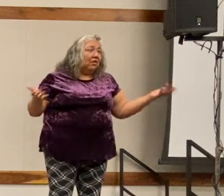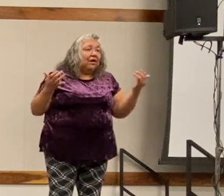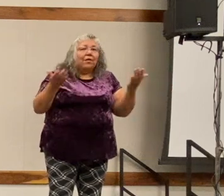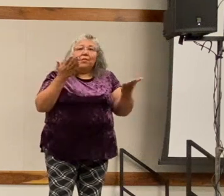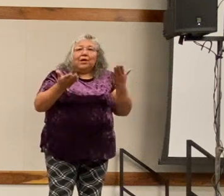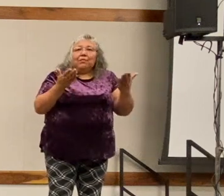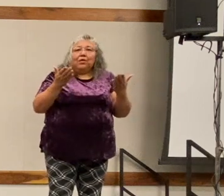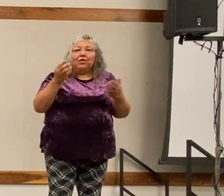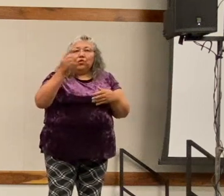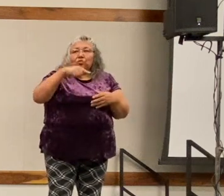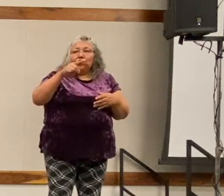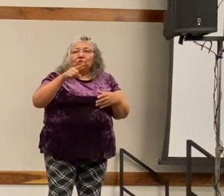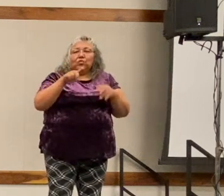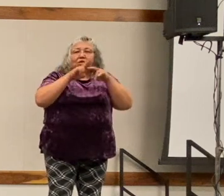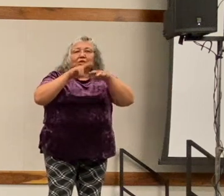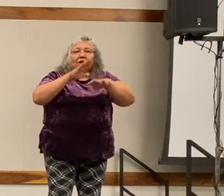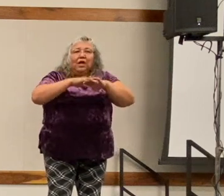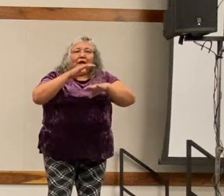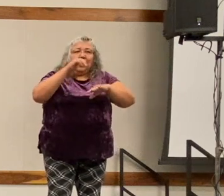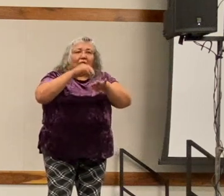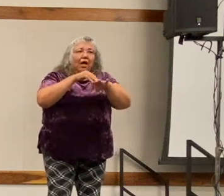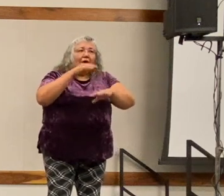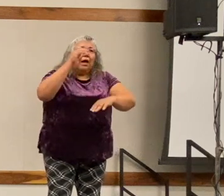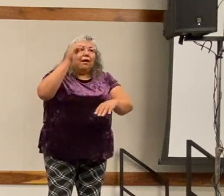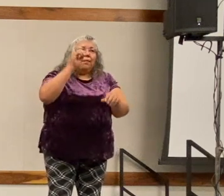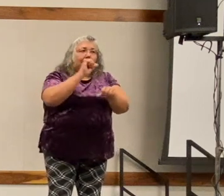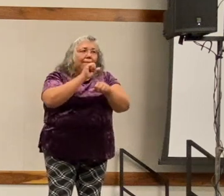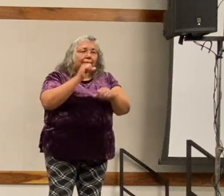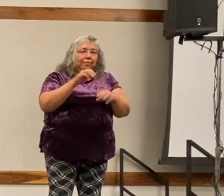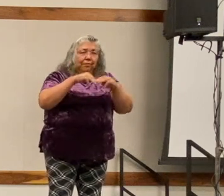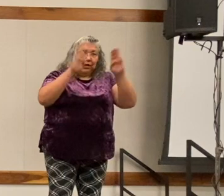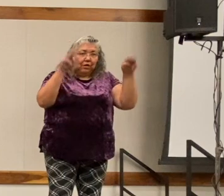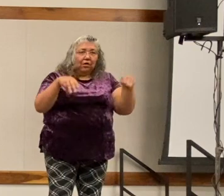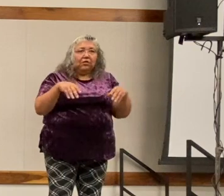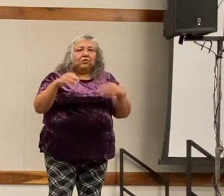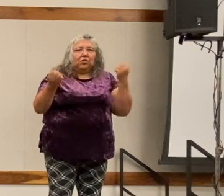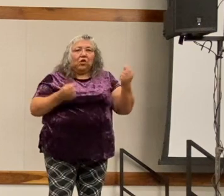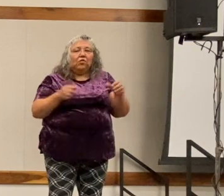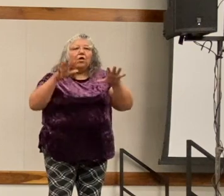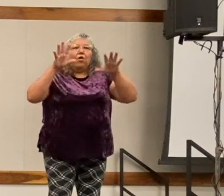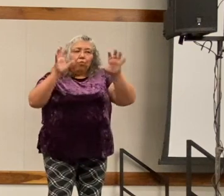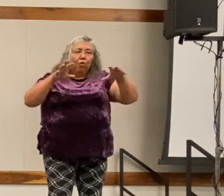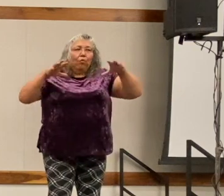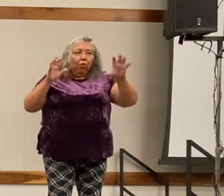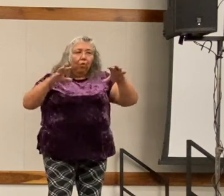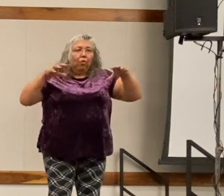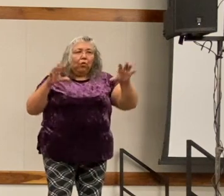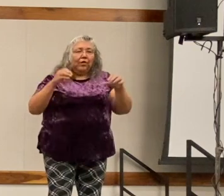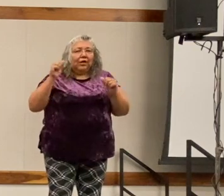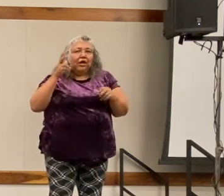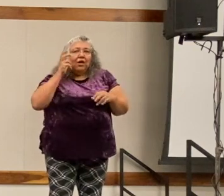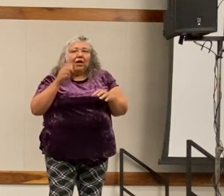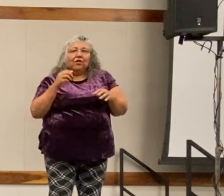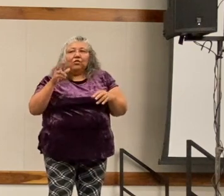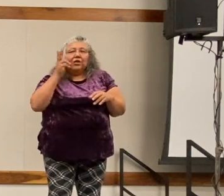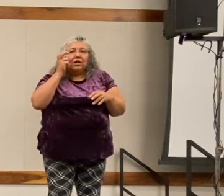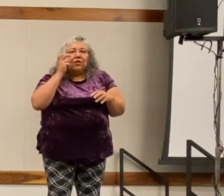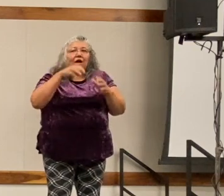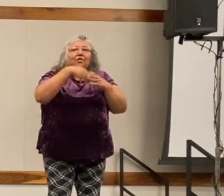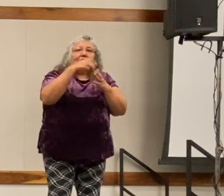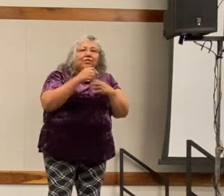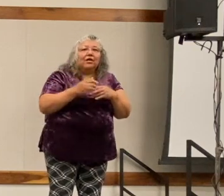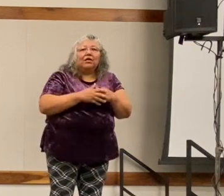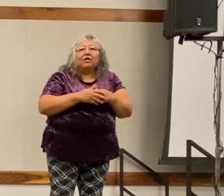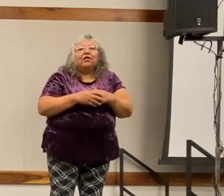Maybe when you're sitting at McDonald's and there's a car that's bumping its music, you can hear it on the inside. When you come outside, you can hear it on the